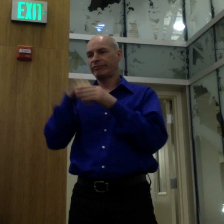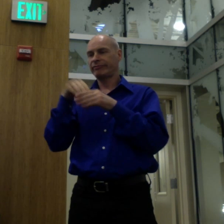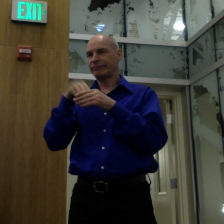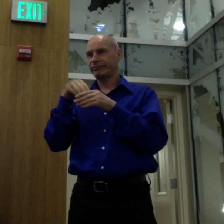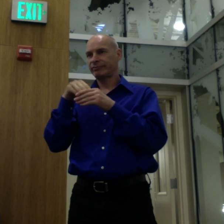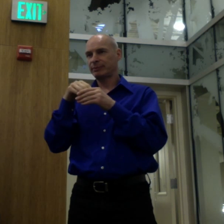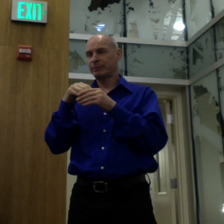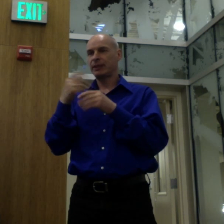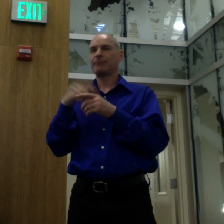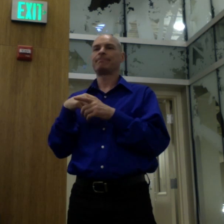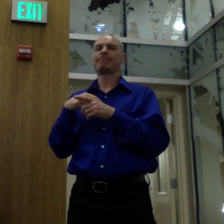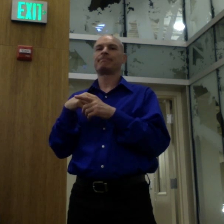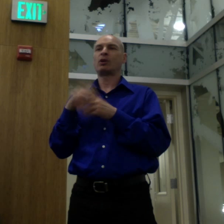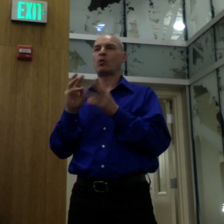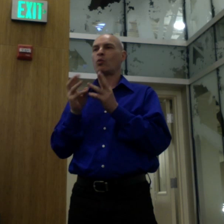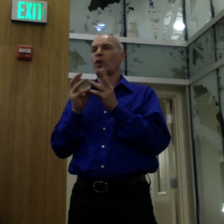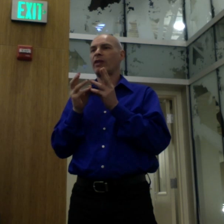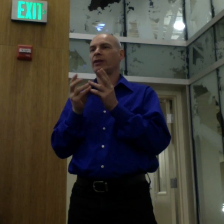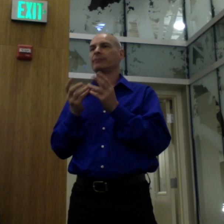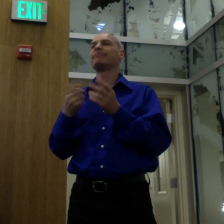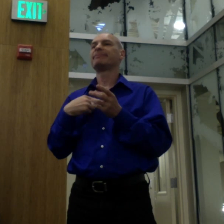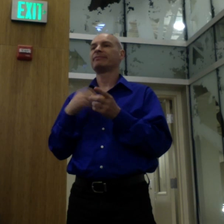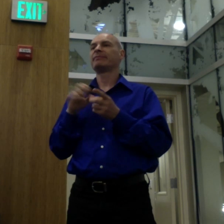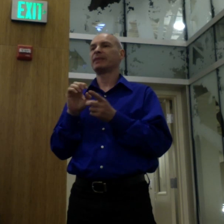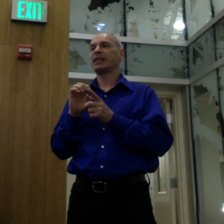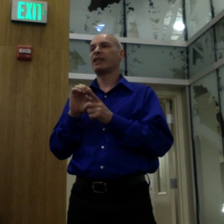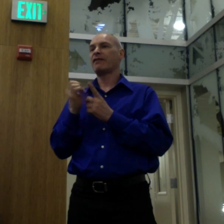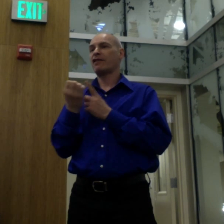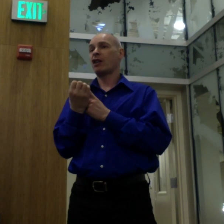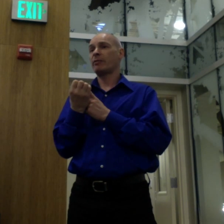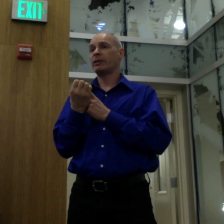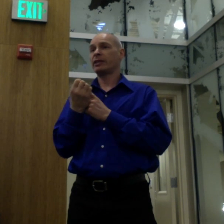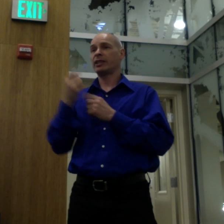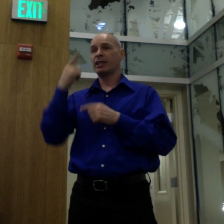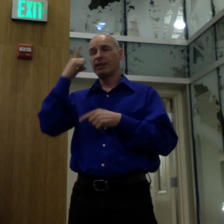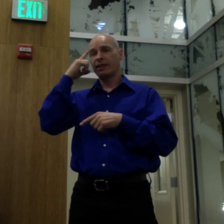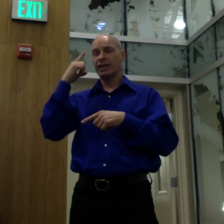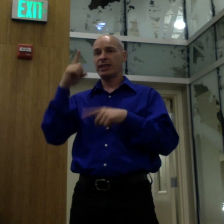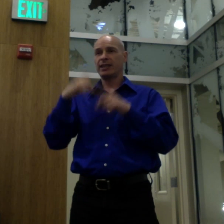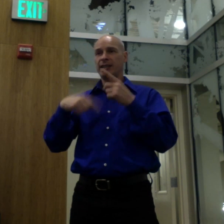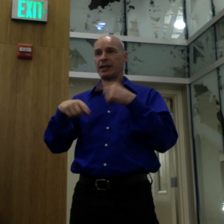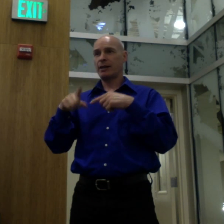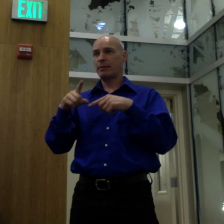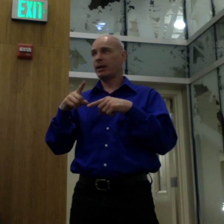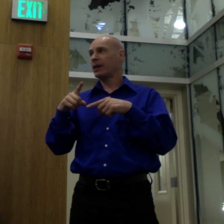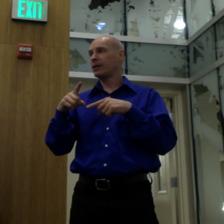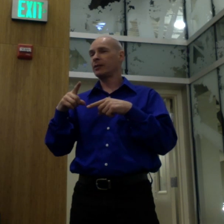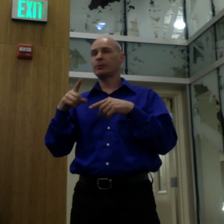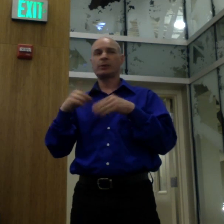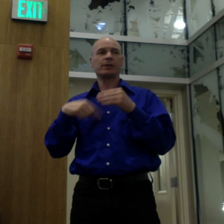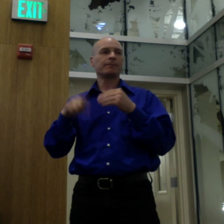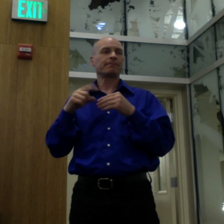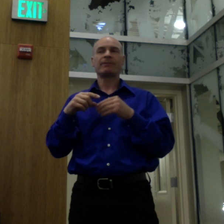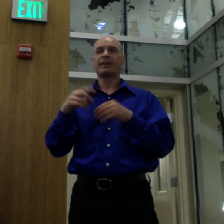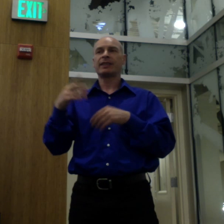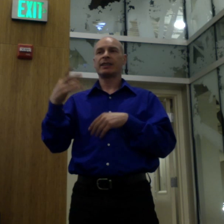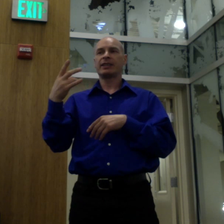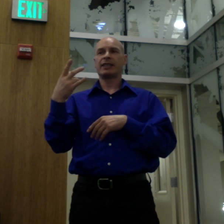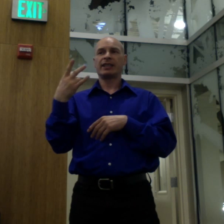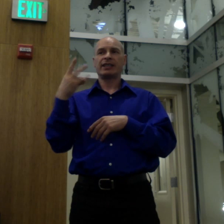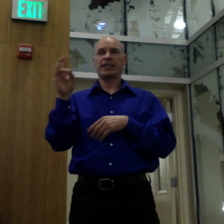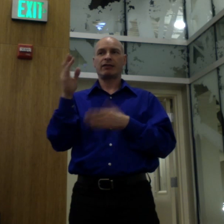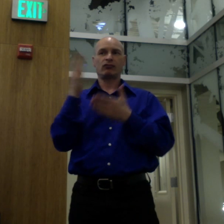I'm telling you, they're going to get you. Your environment. When you're thinking about the 7 priorities of survival, your shelter is